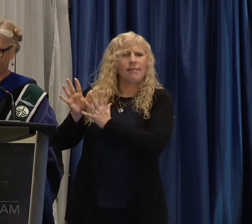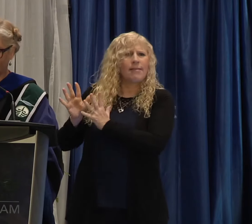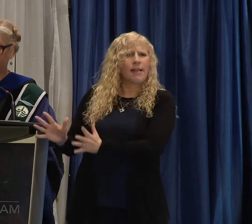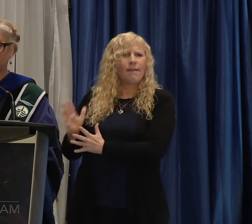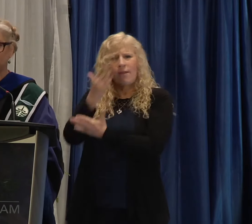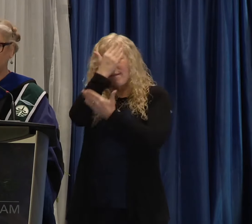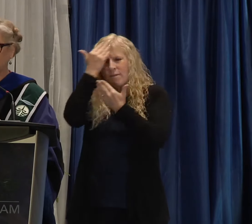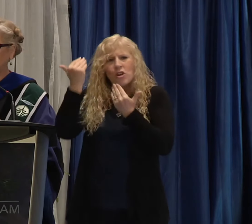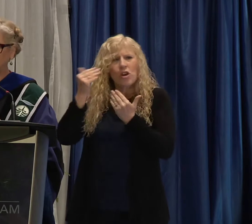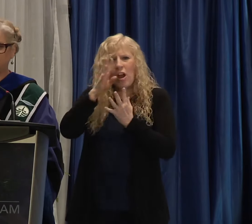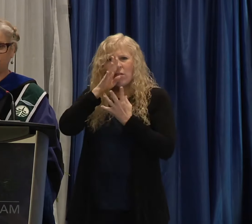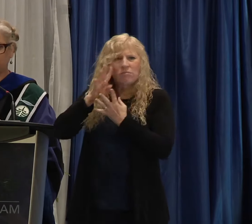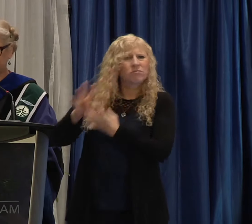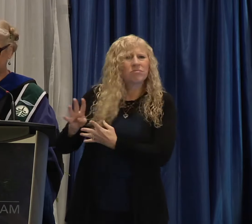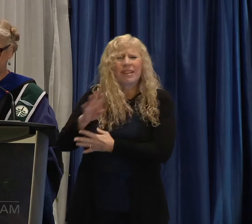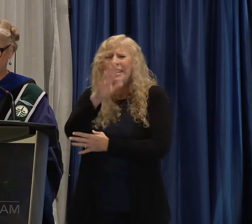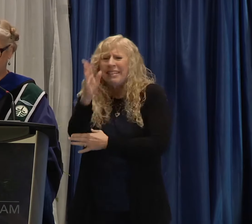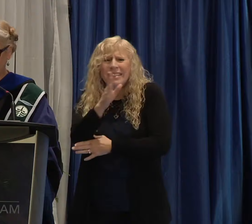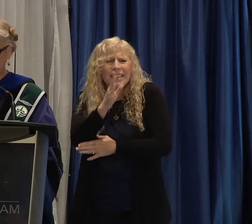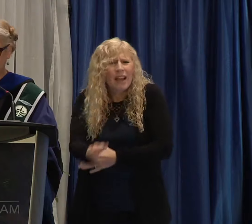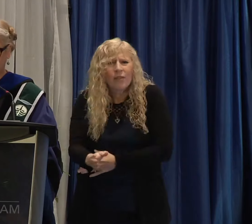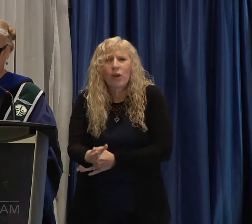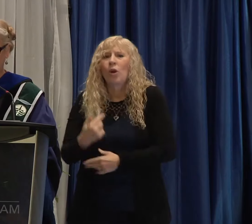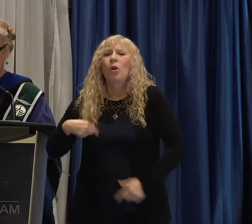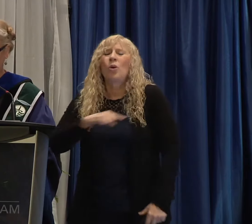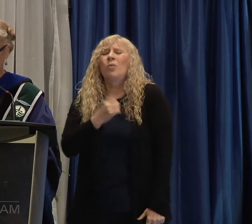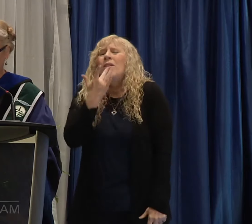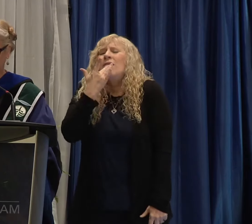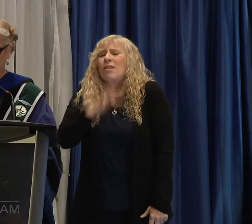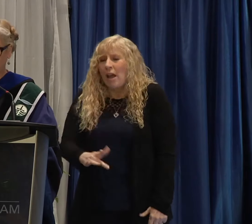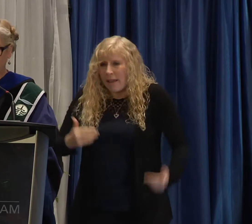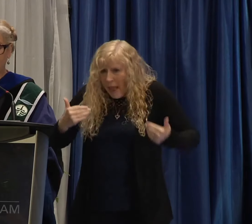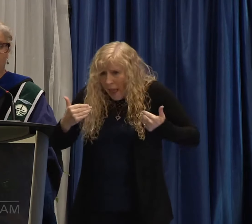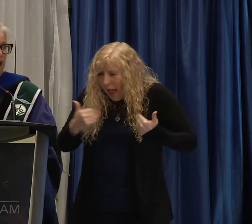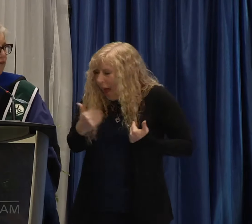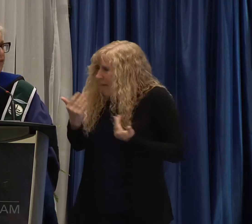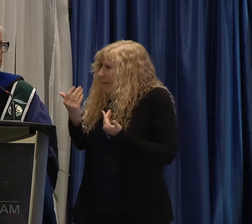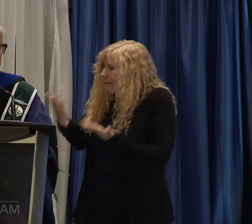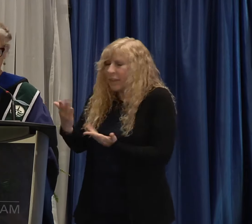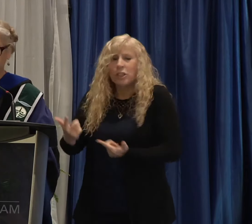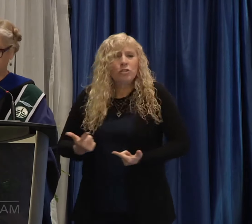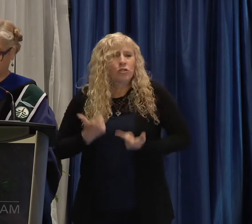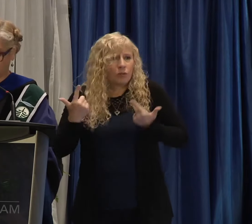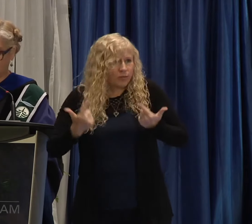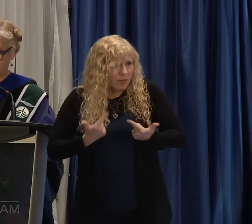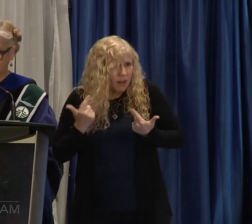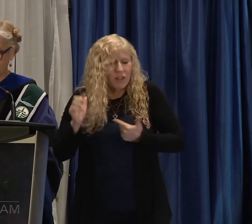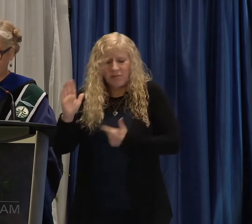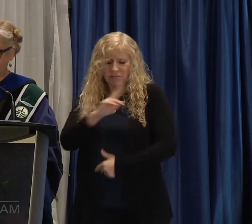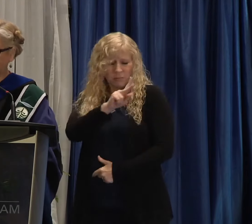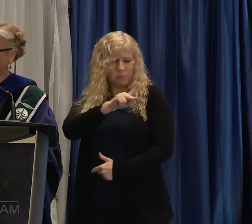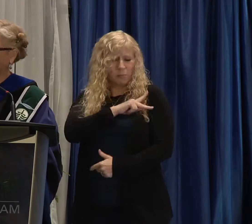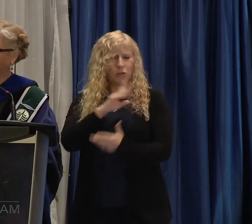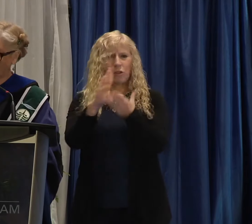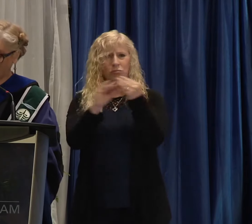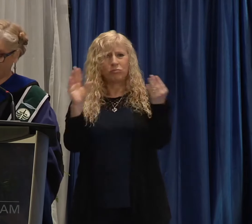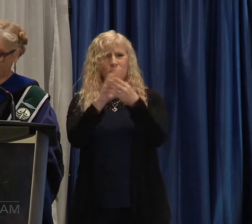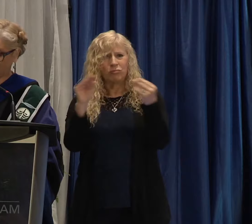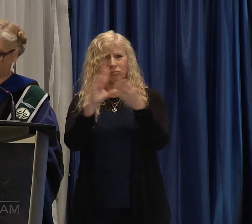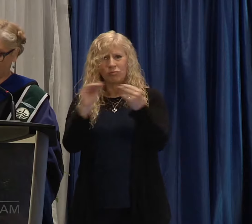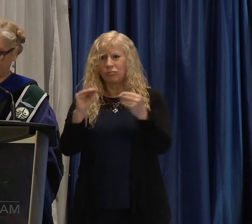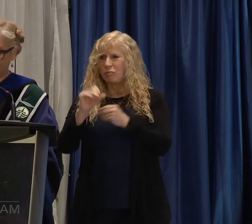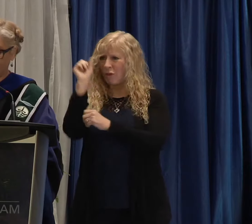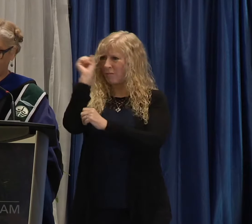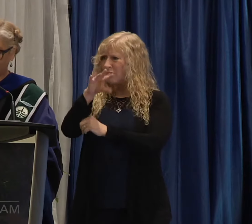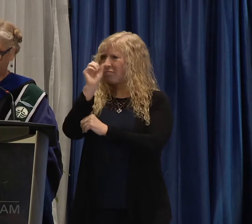or neglected. And we are so fortunate to have survivors like Max who have offered their personal stories and have worked tirelessly